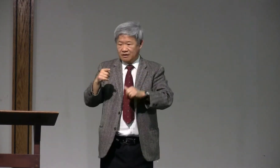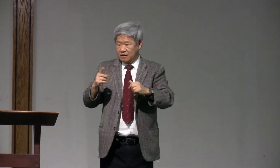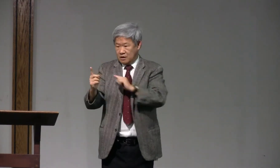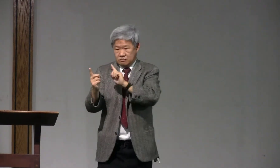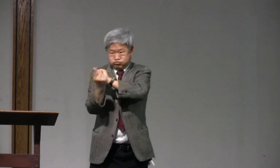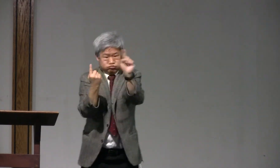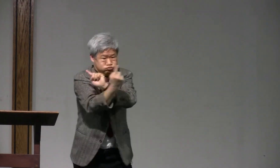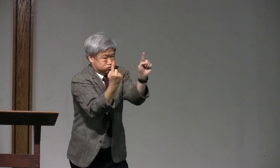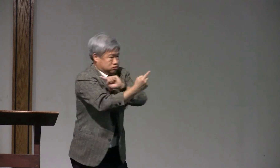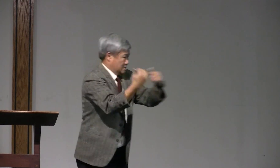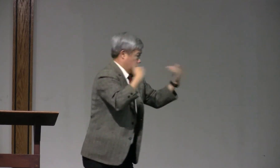is good, but they